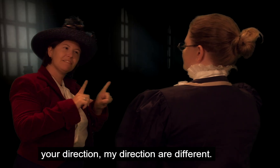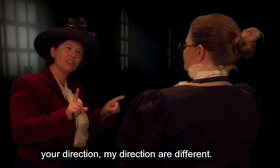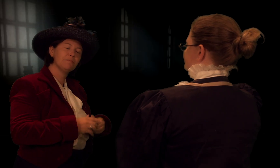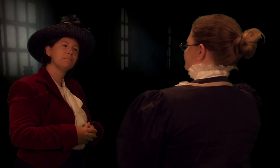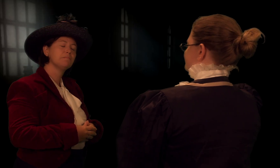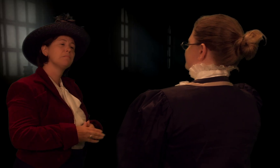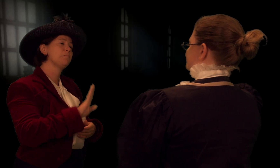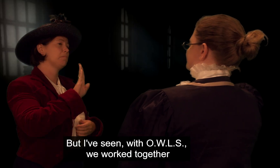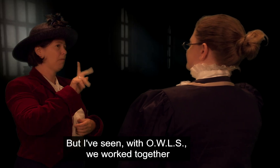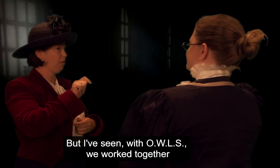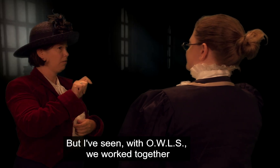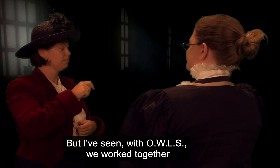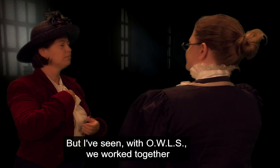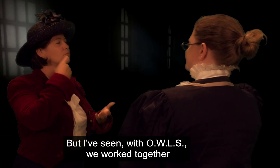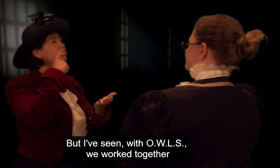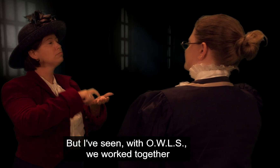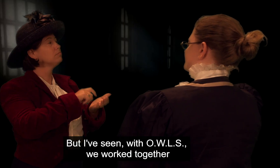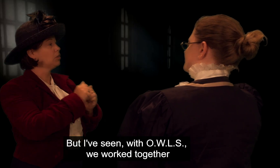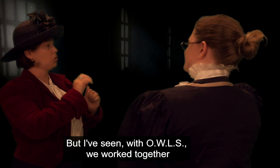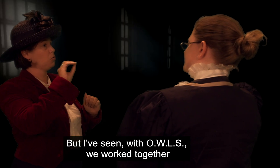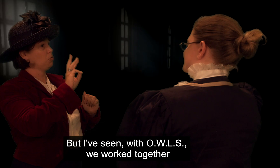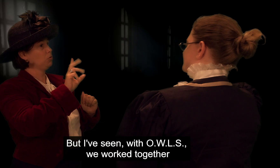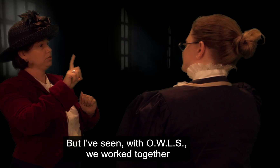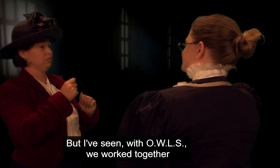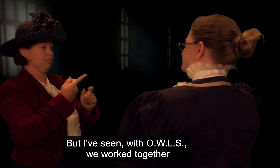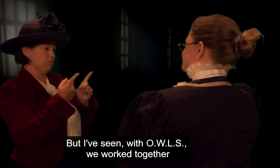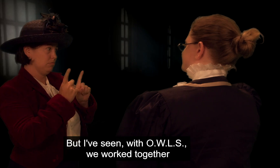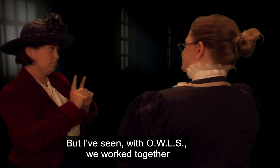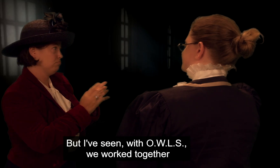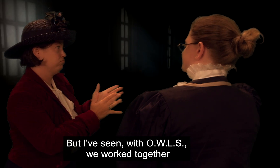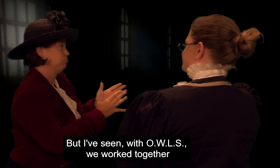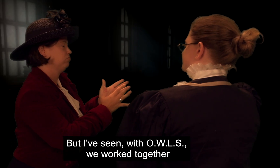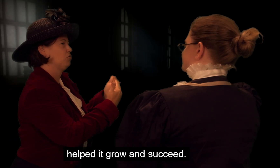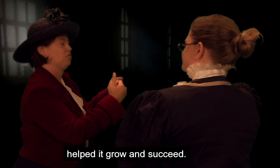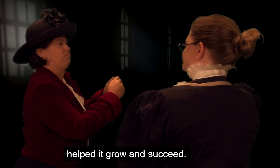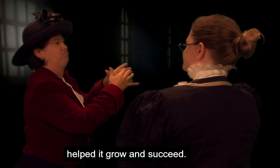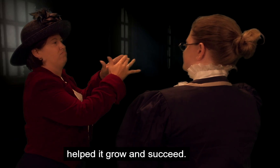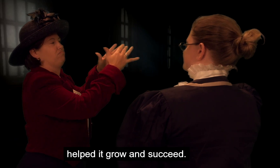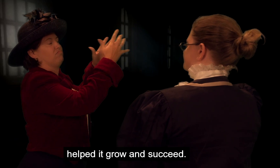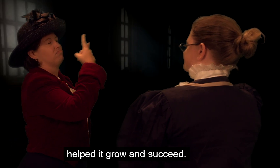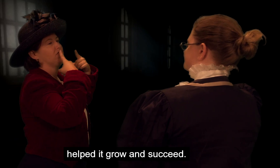different. But I've seen with O.W.L.S, we worked together, helped it grow and